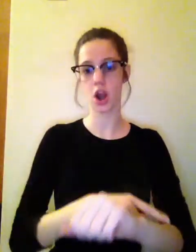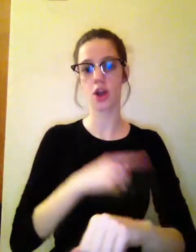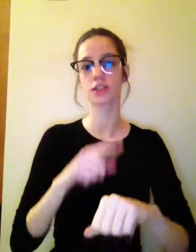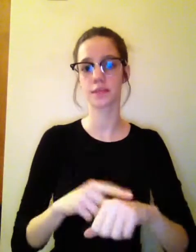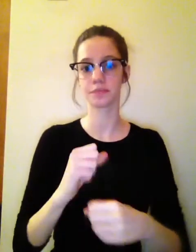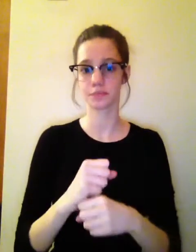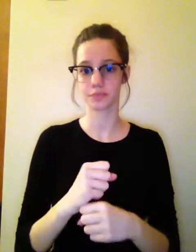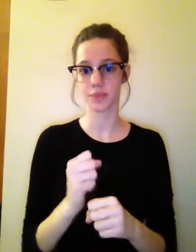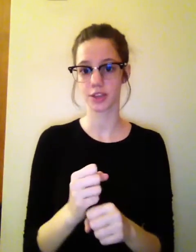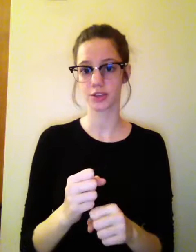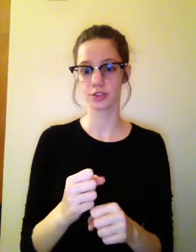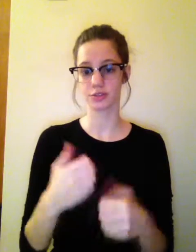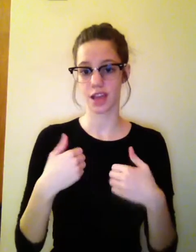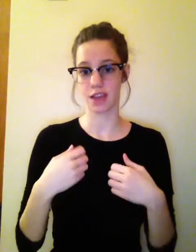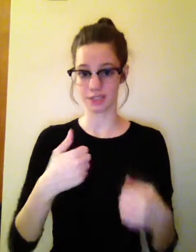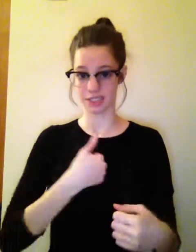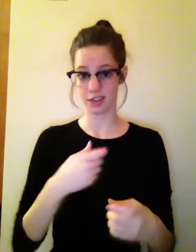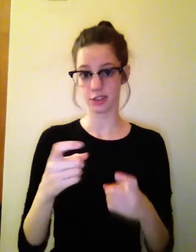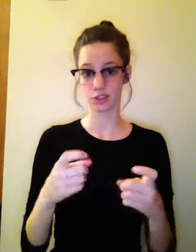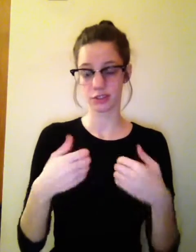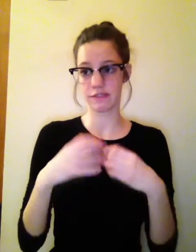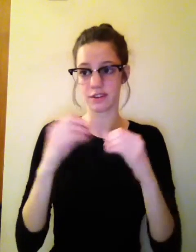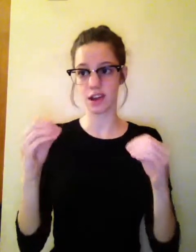lose self-control and can lead you to damaging behaviors.